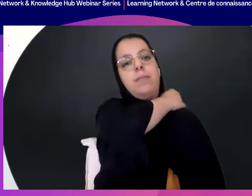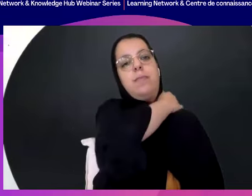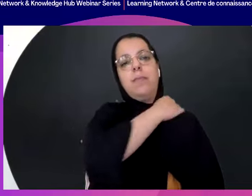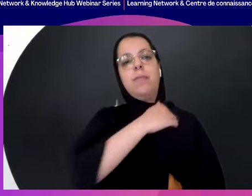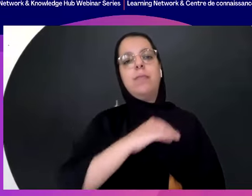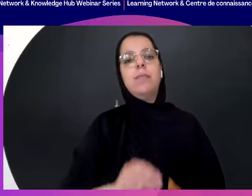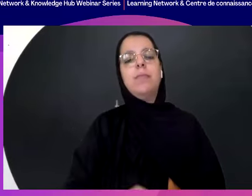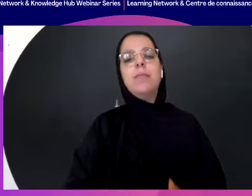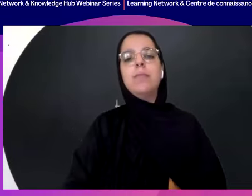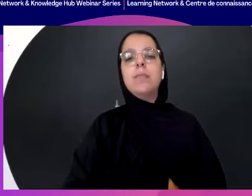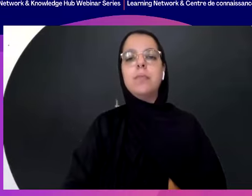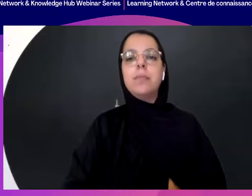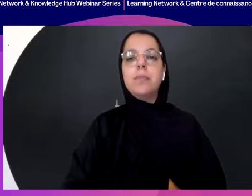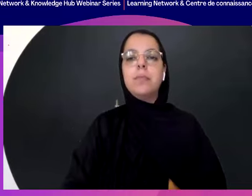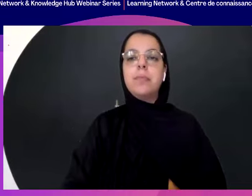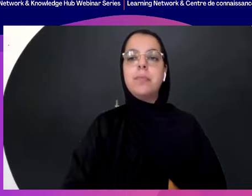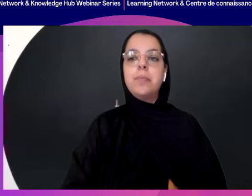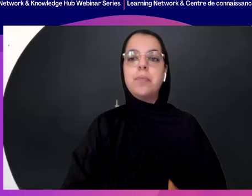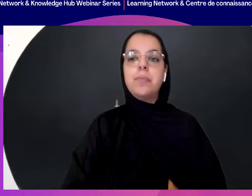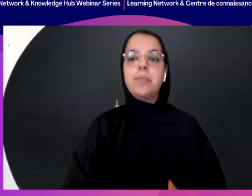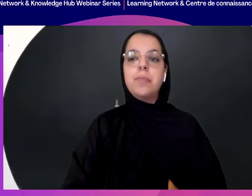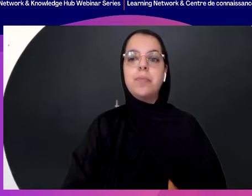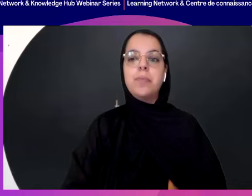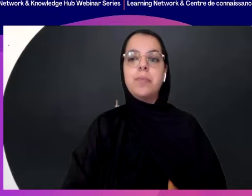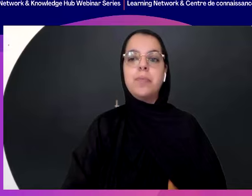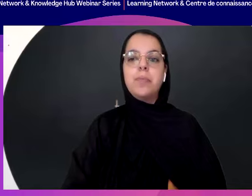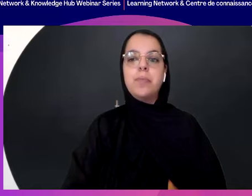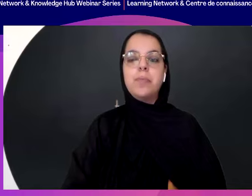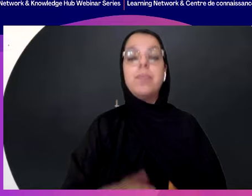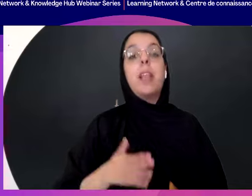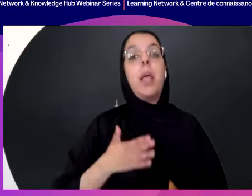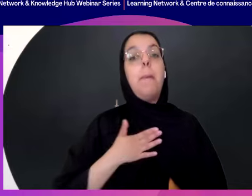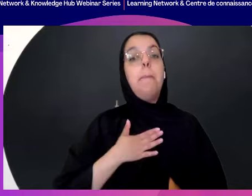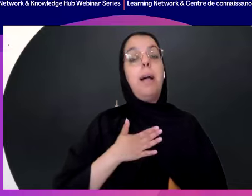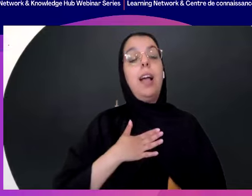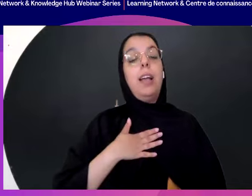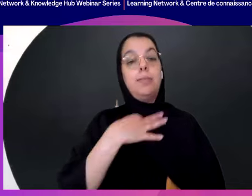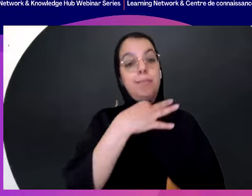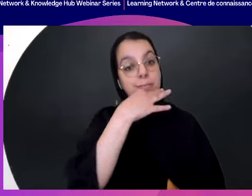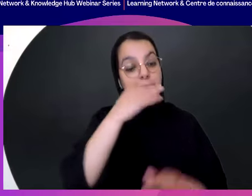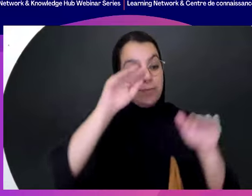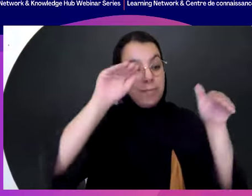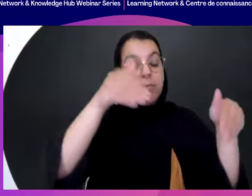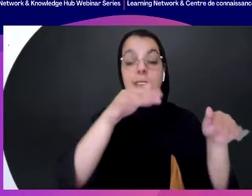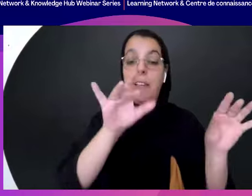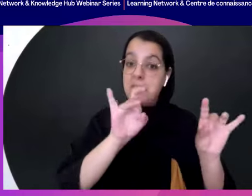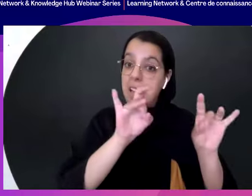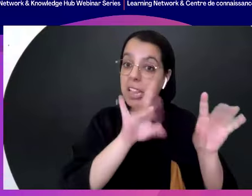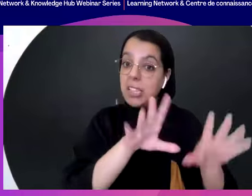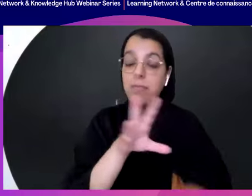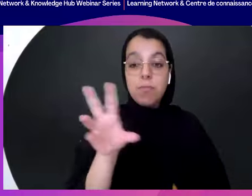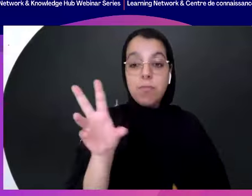And just, I'm actually not, my expertise is not really focused on violence specifically,